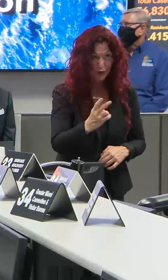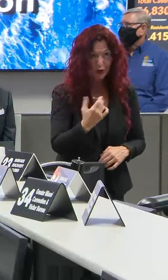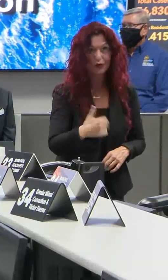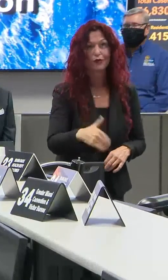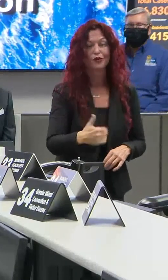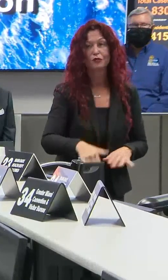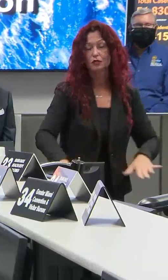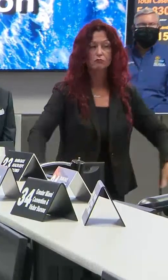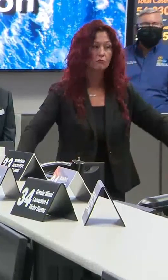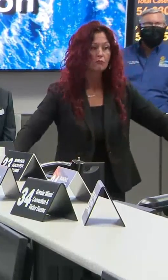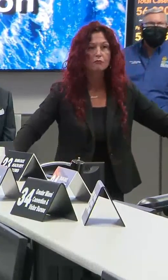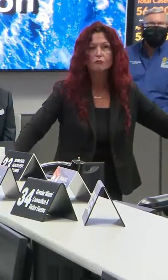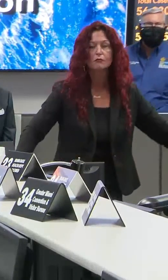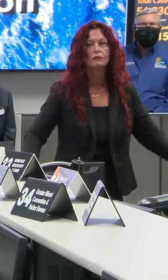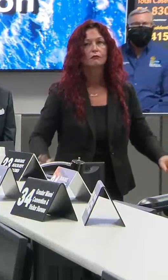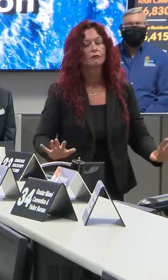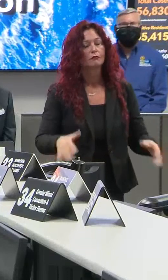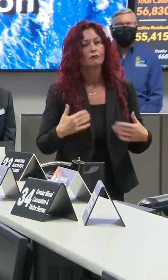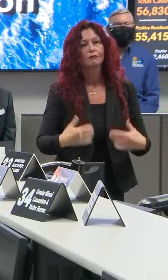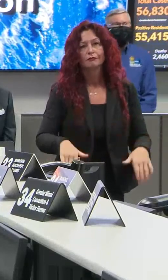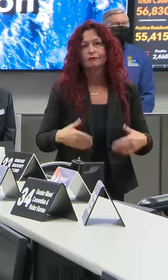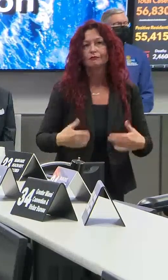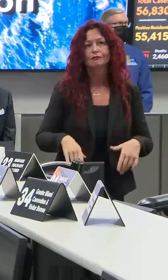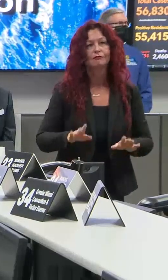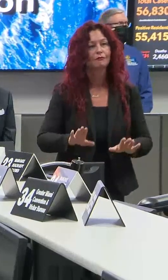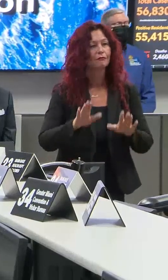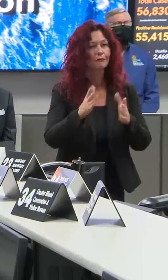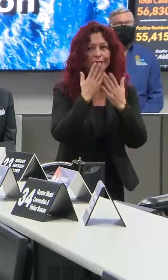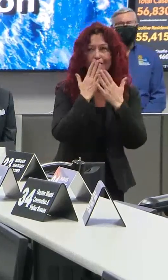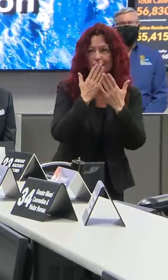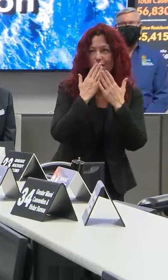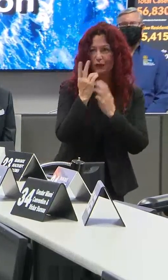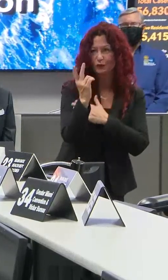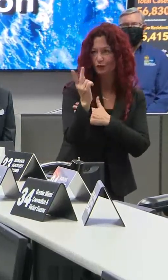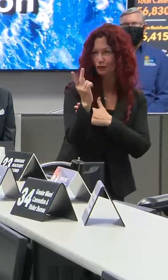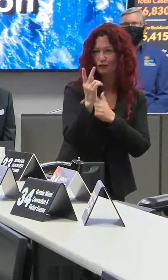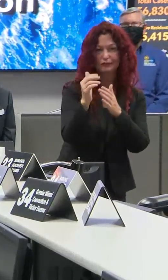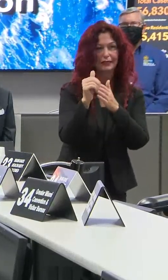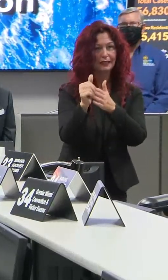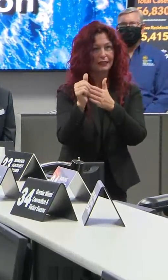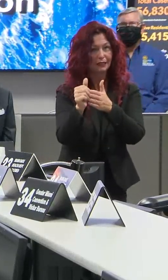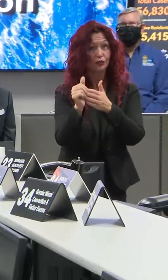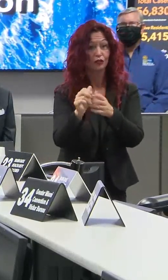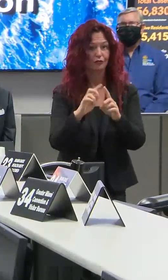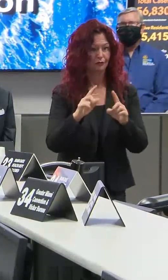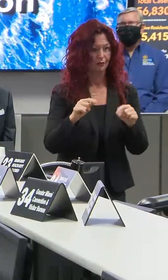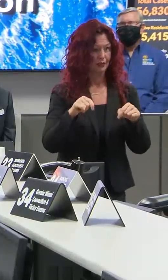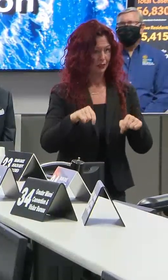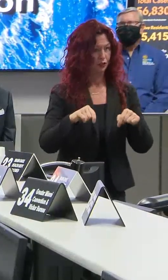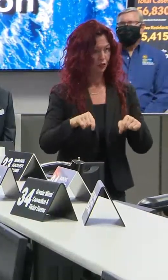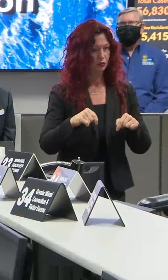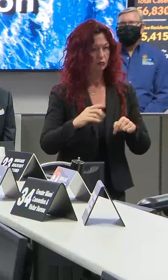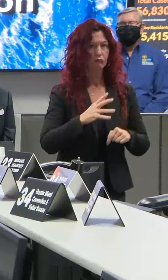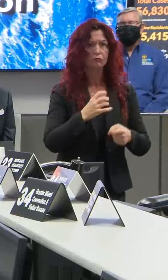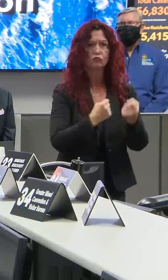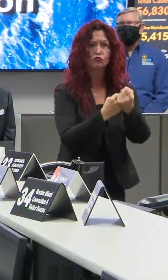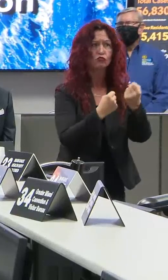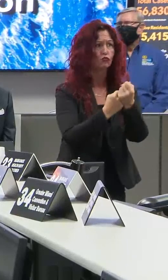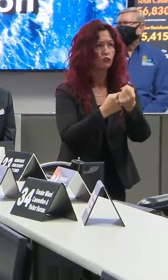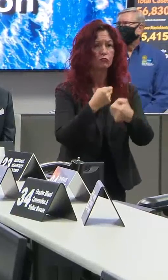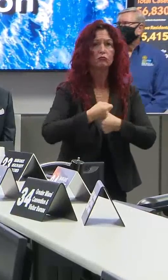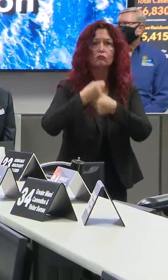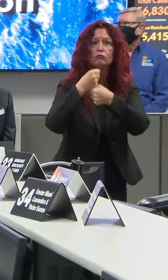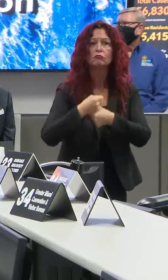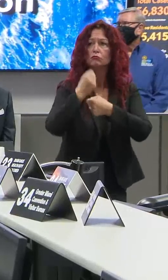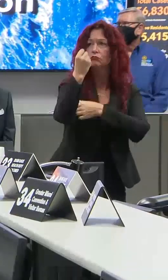again, I thank them for their leadership, and it shows that we are looking for peaceful demonstrations here in Miami-Dade County. We welcome